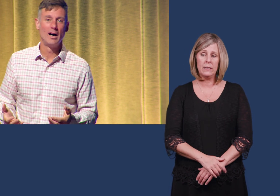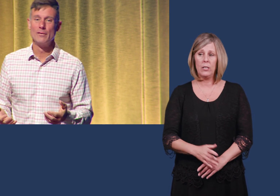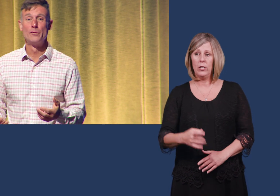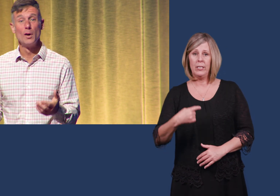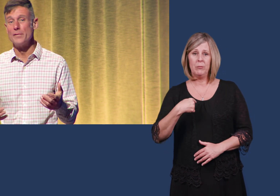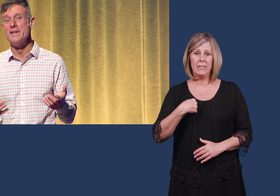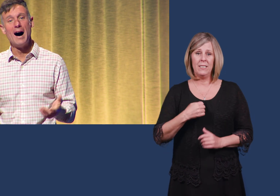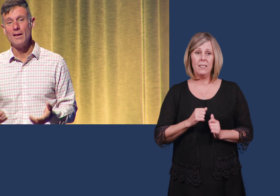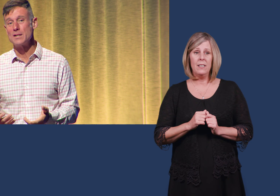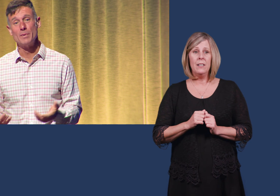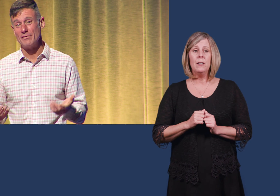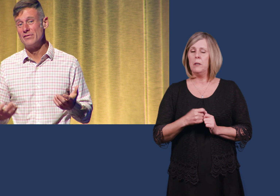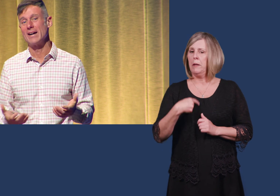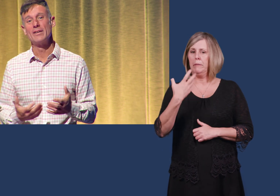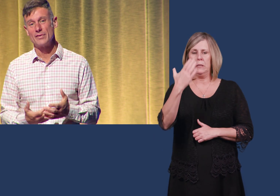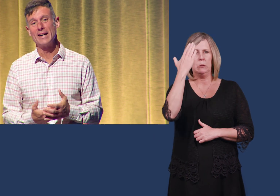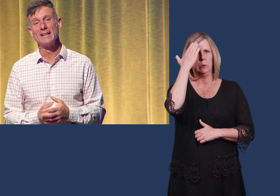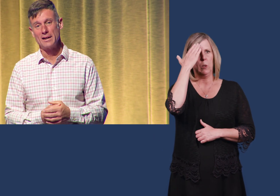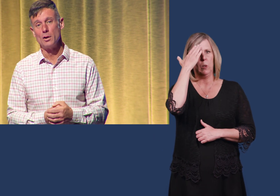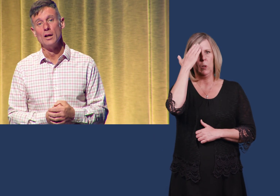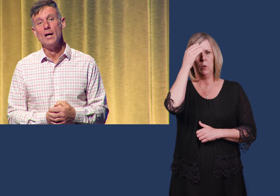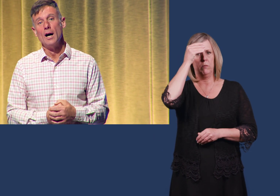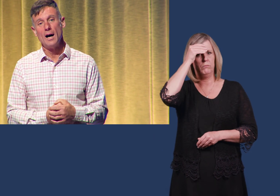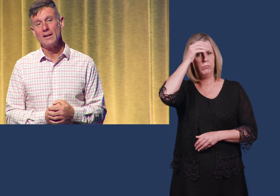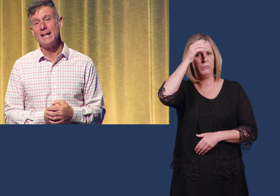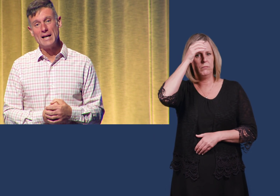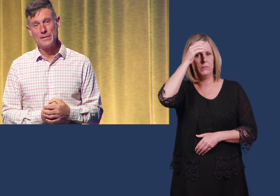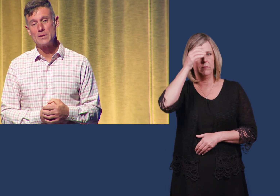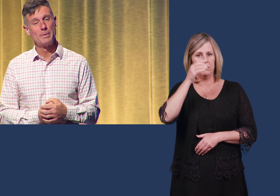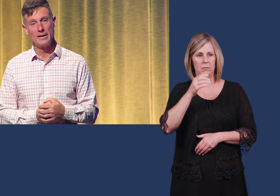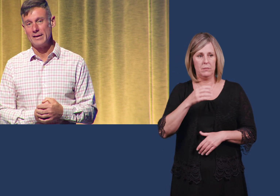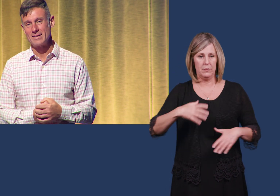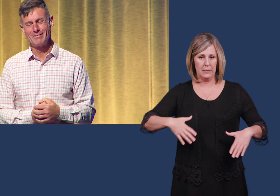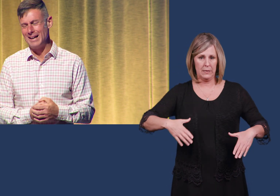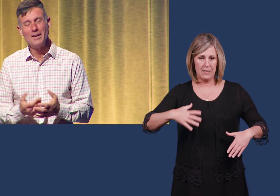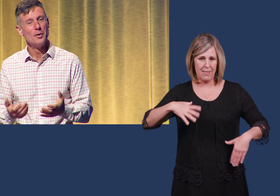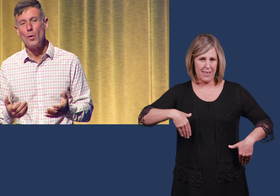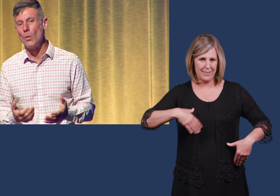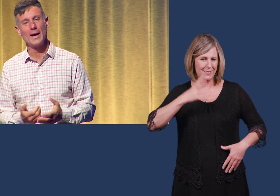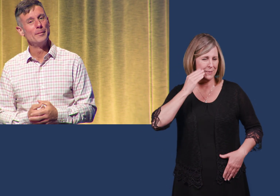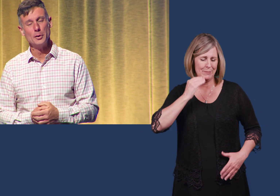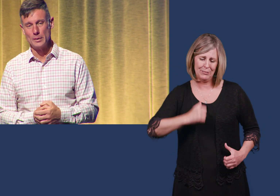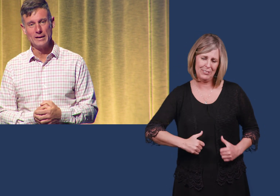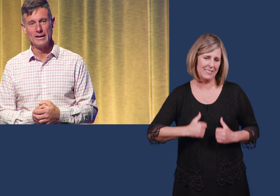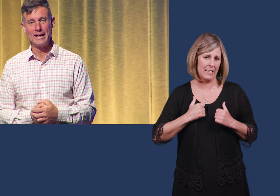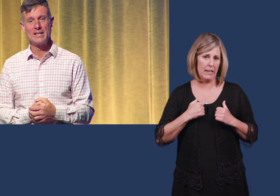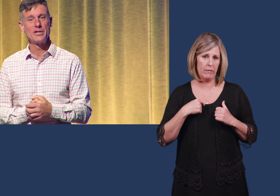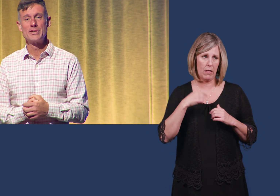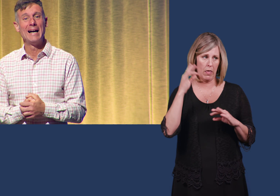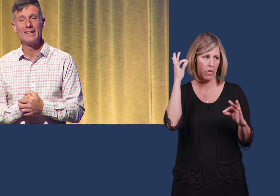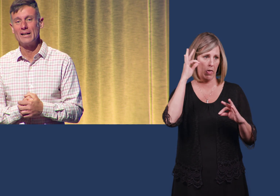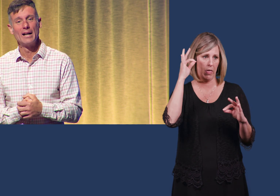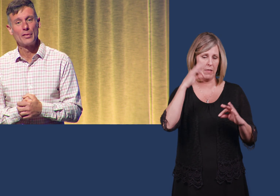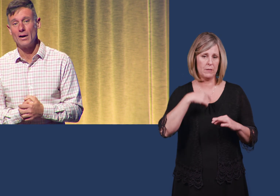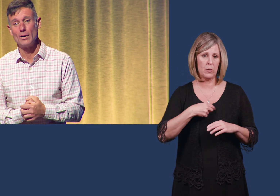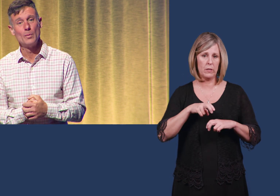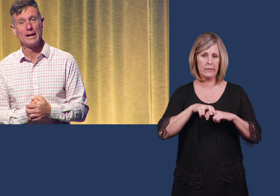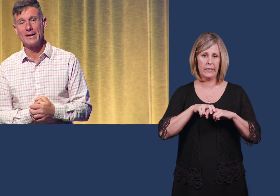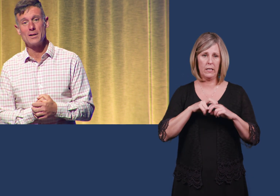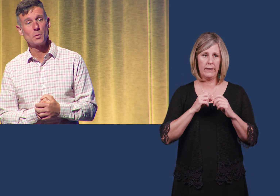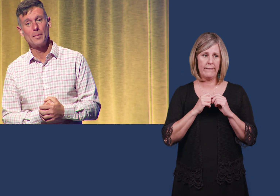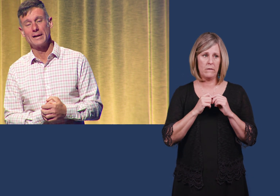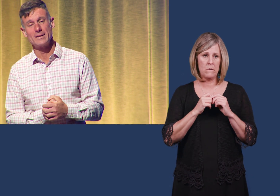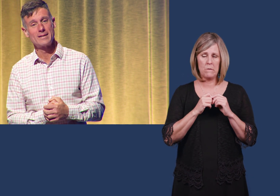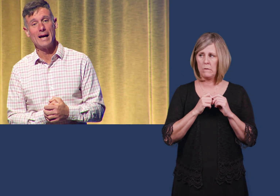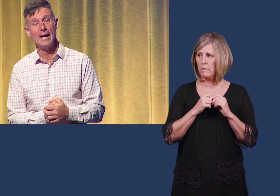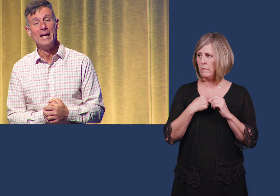am, full of knowledge, but very, very little life experience. I don't know what I'm doing. And I just sat there and I thought, oh my